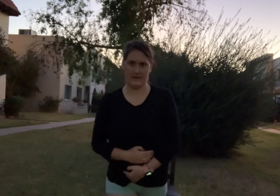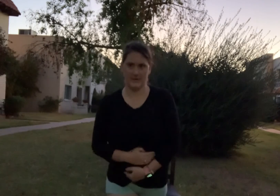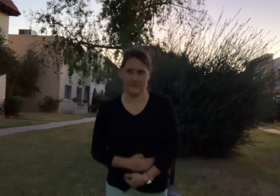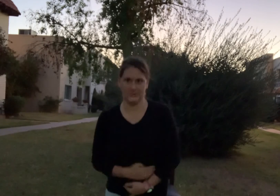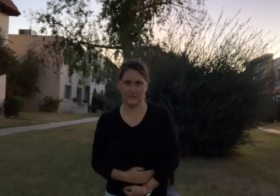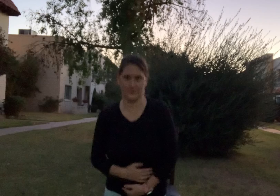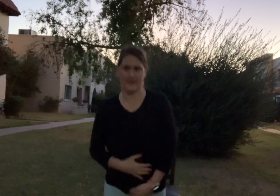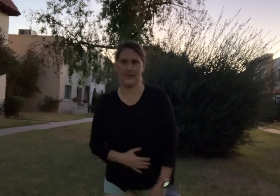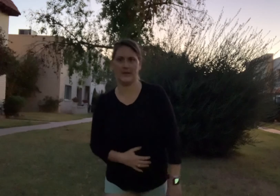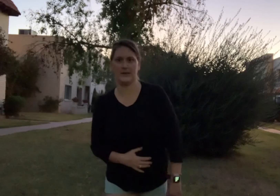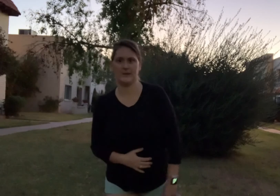1, 2, 3, 4, 5, 6, 7, 8, 9, 20.